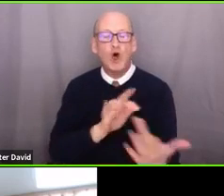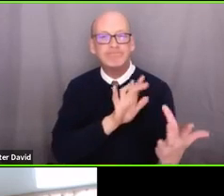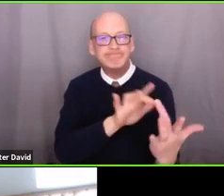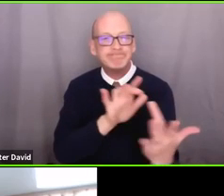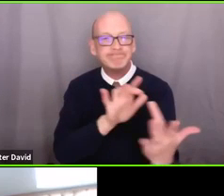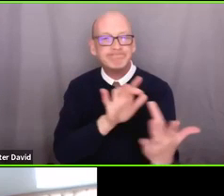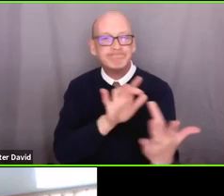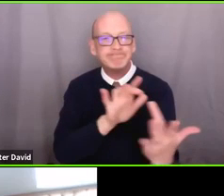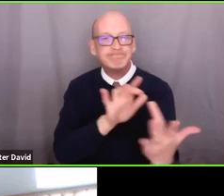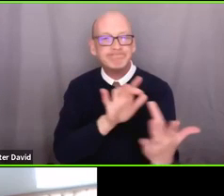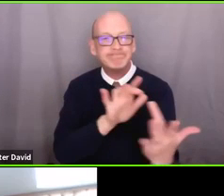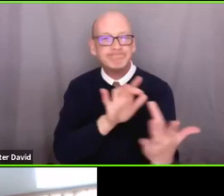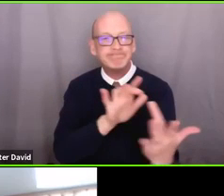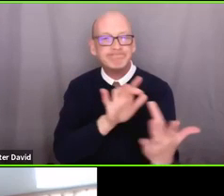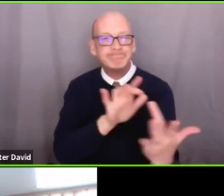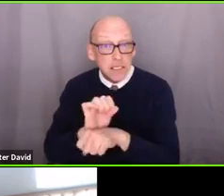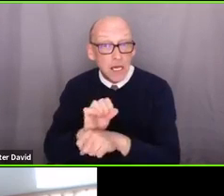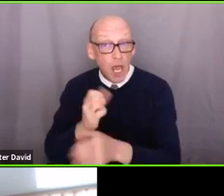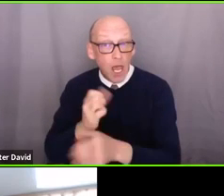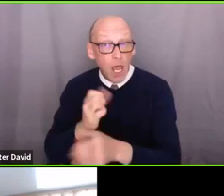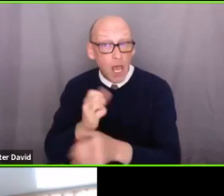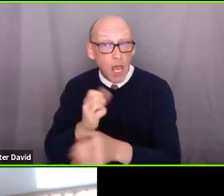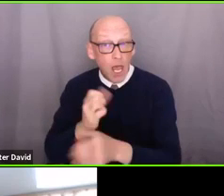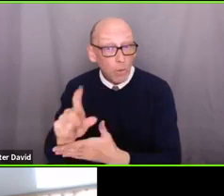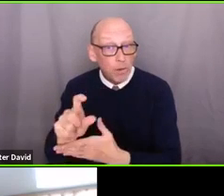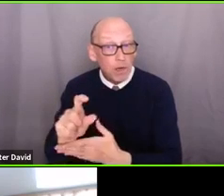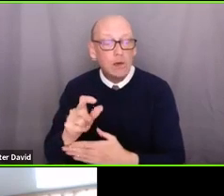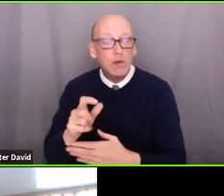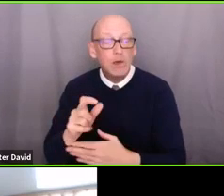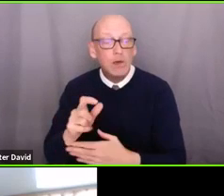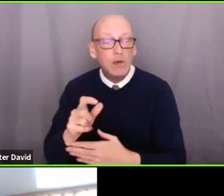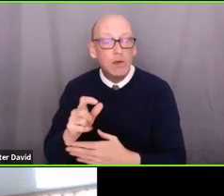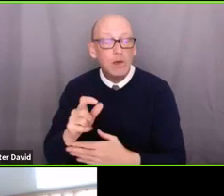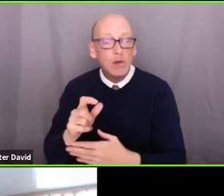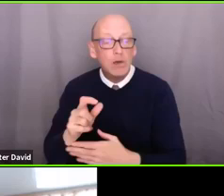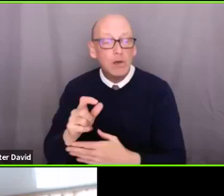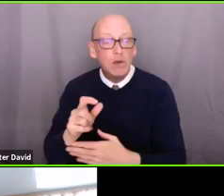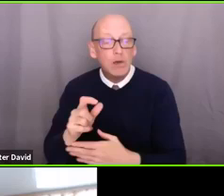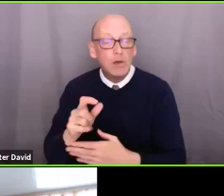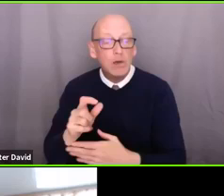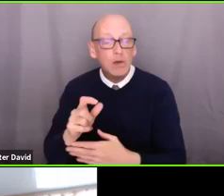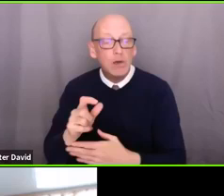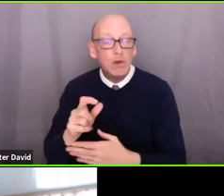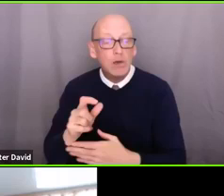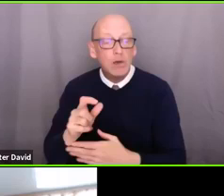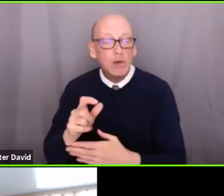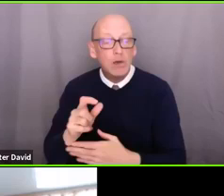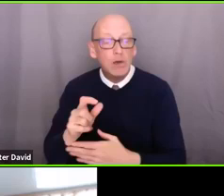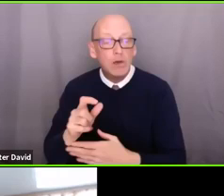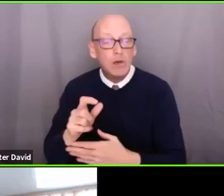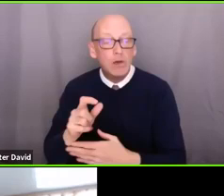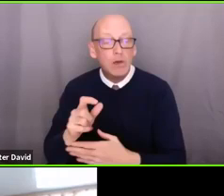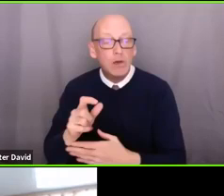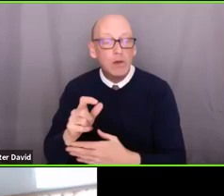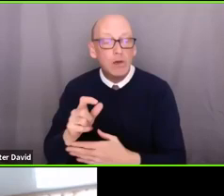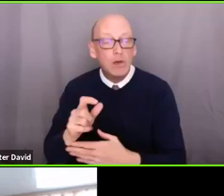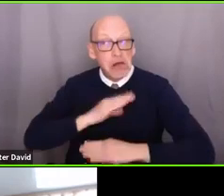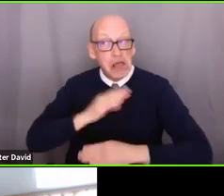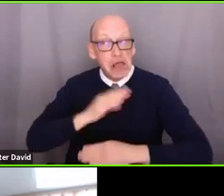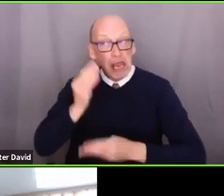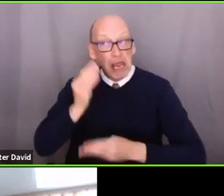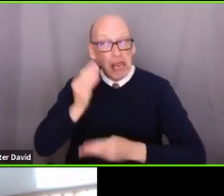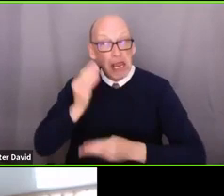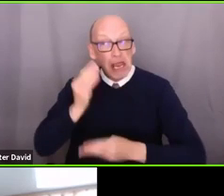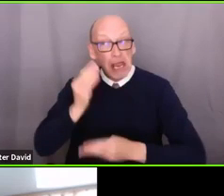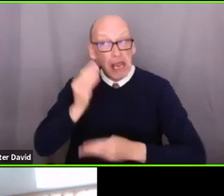actually helping? Are we being impactful by making all these calls and letting people know? I can just